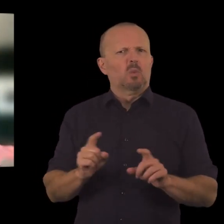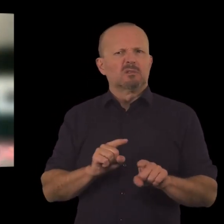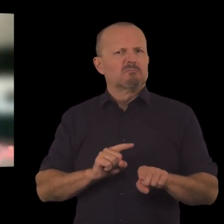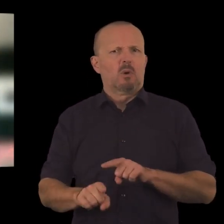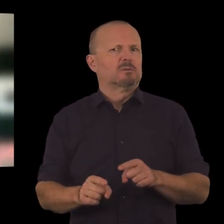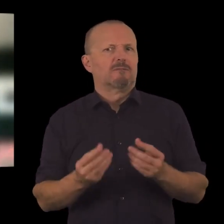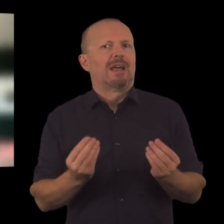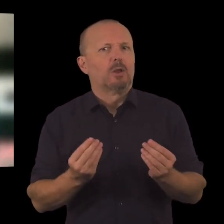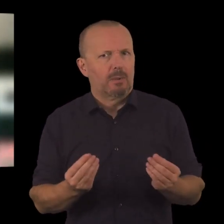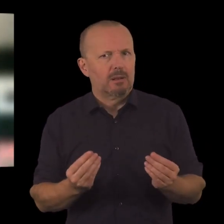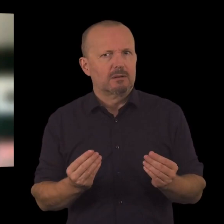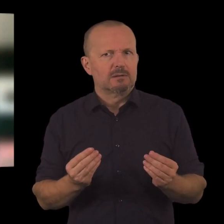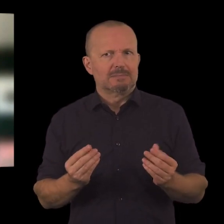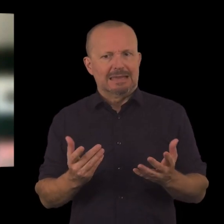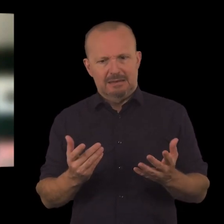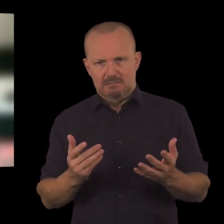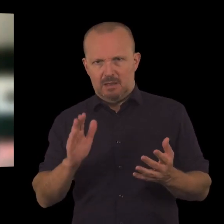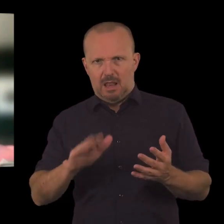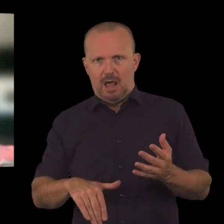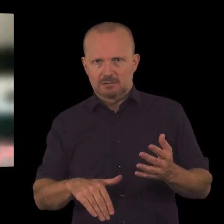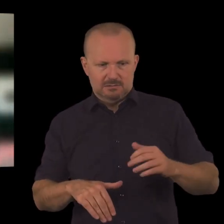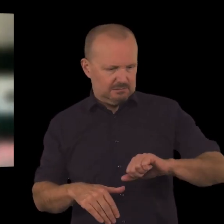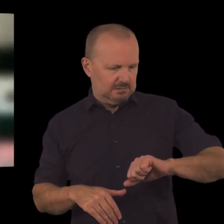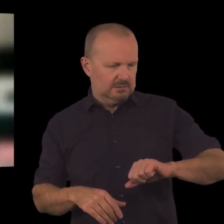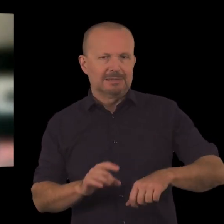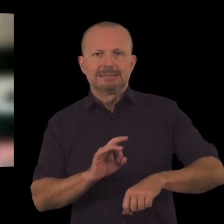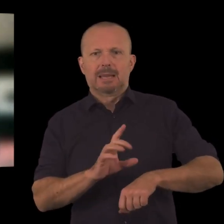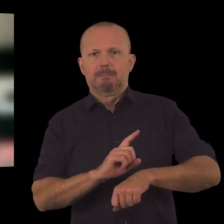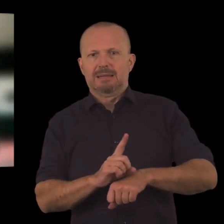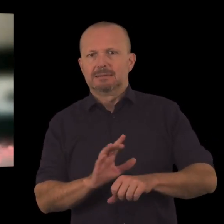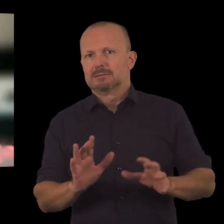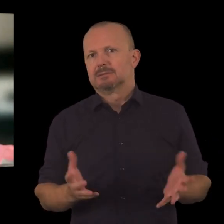think is most valuable, or what you'd prefer in our last 10 minutes.